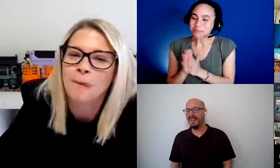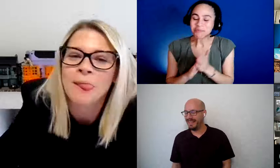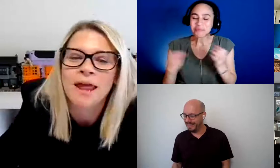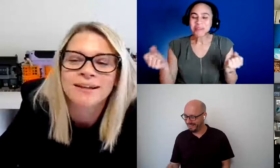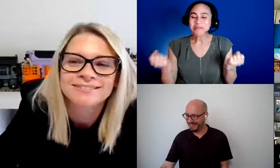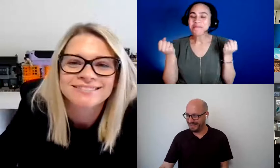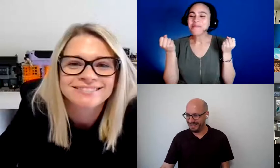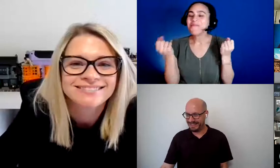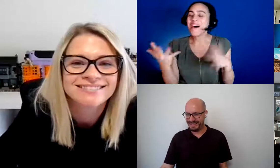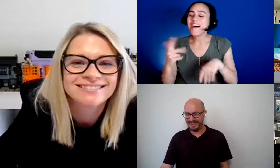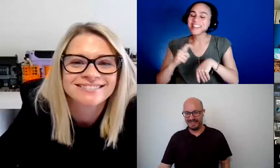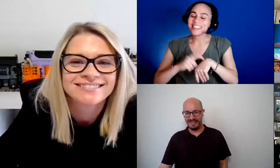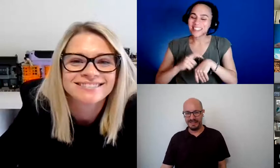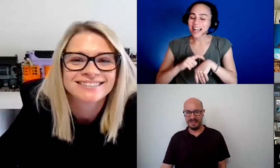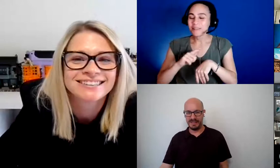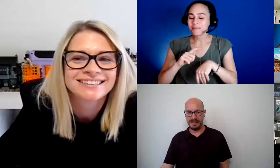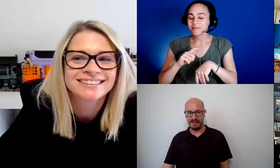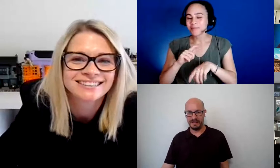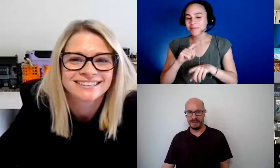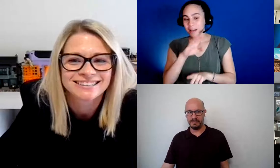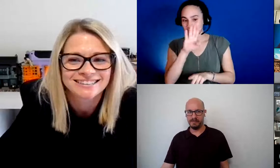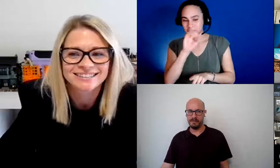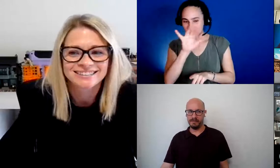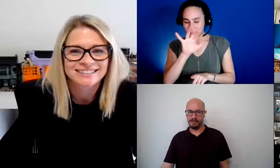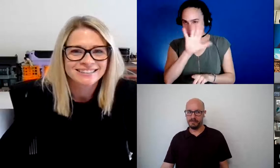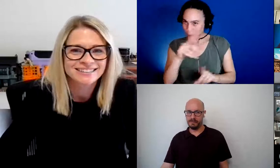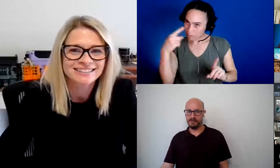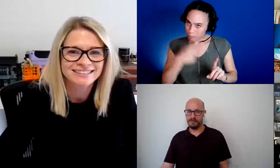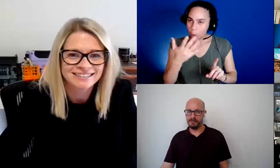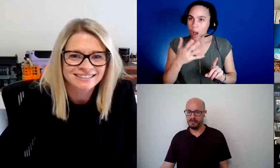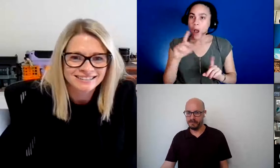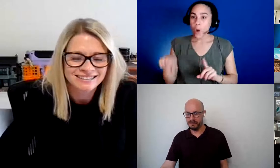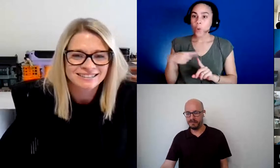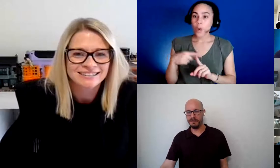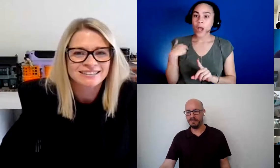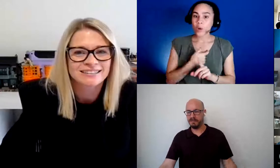Oftentimes, to your point, Bobby, when we are dealing with people with disabilities,